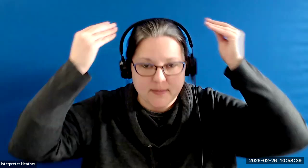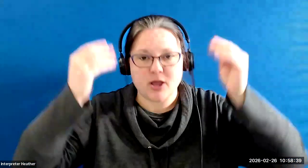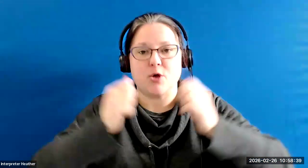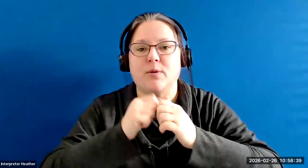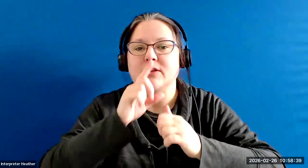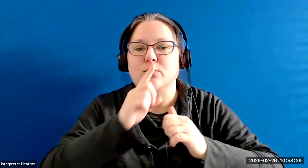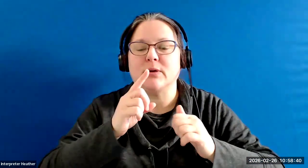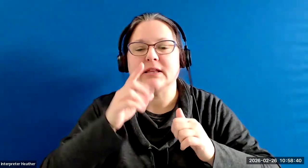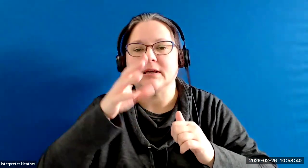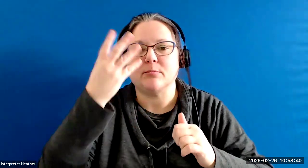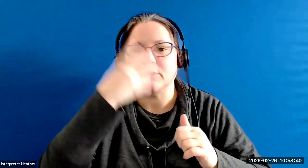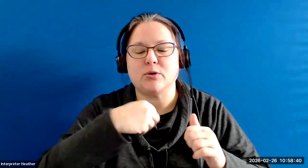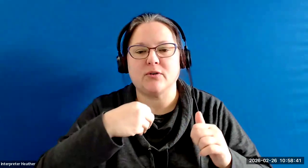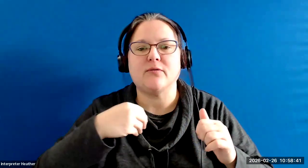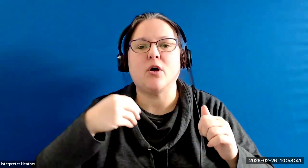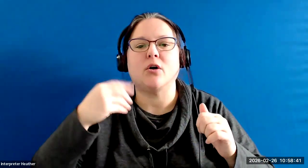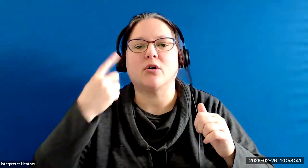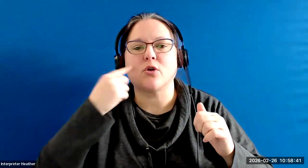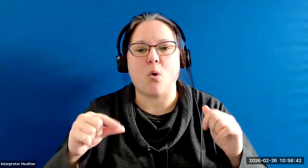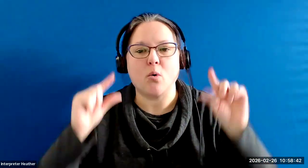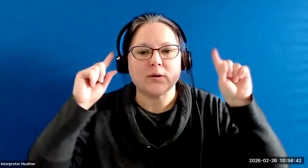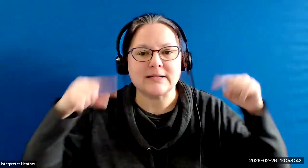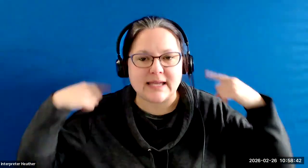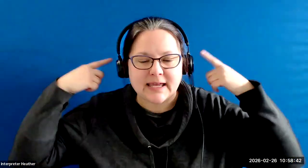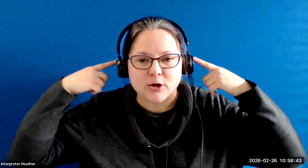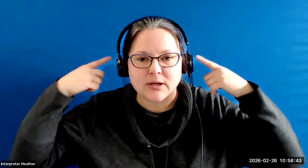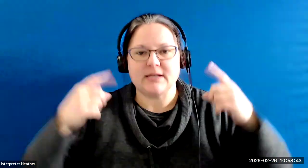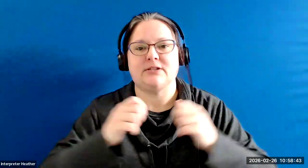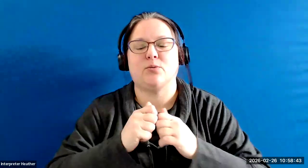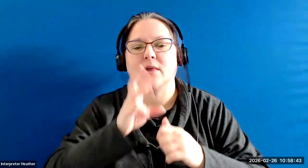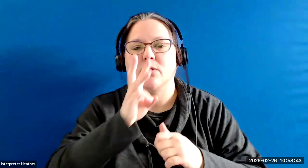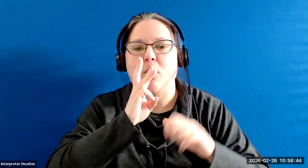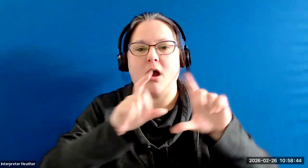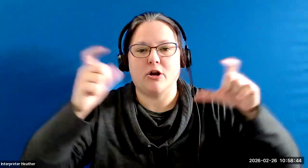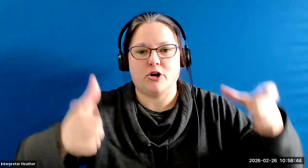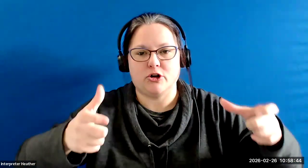gold hoop earrings stands in front of a body of water.